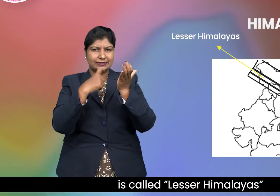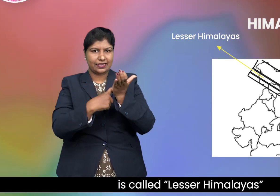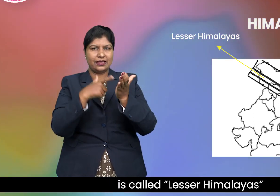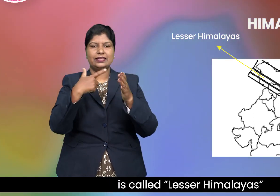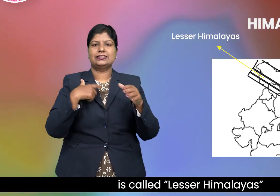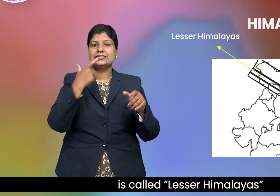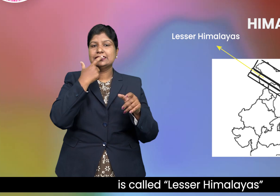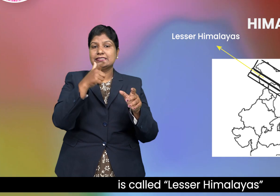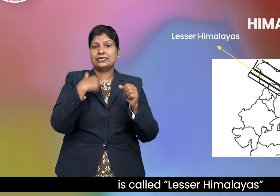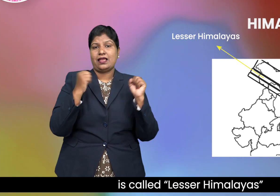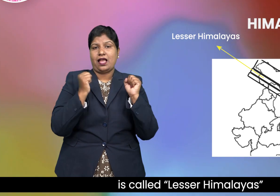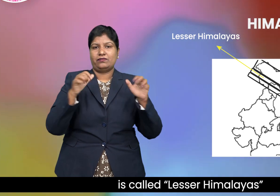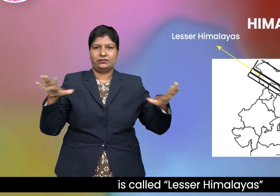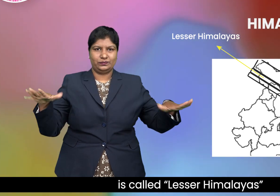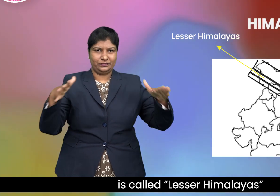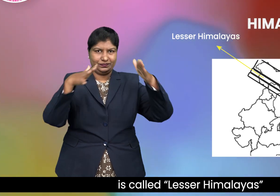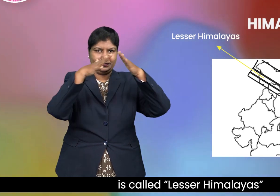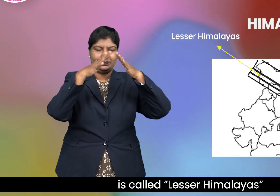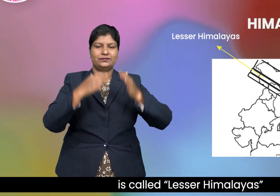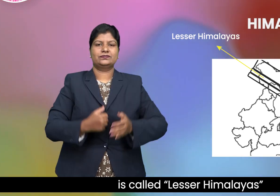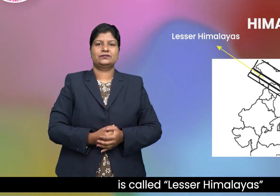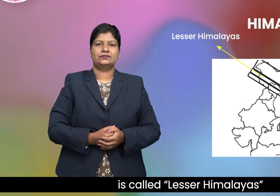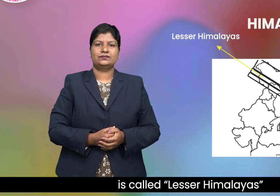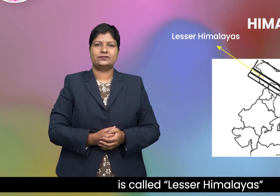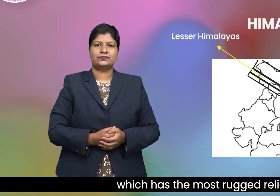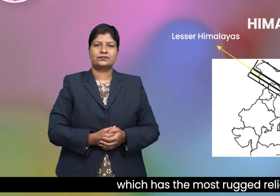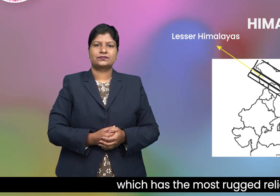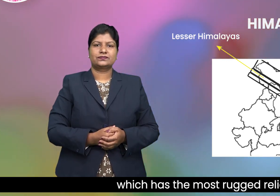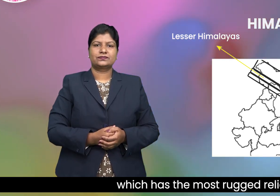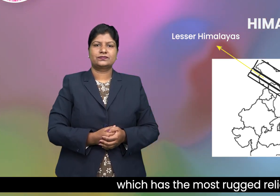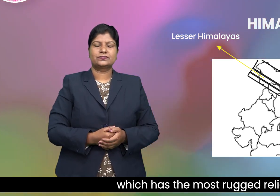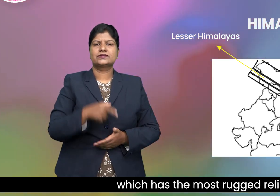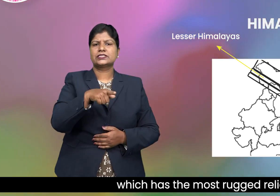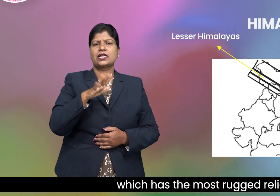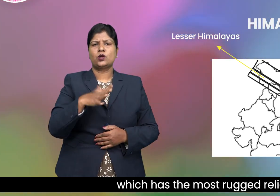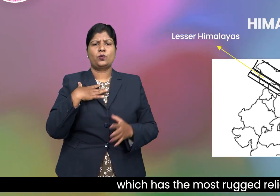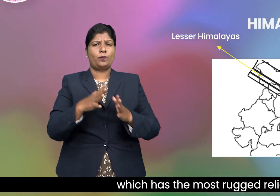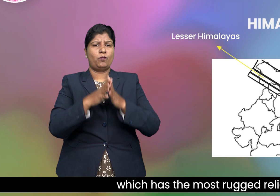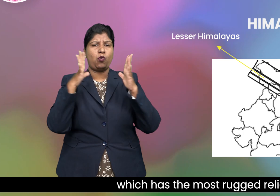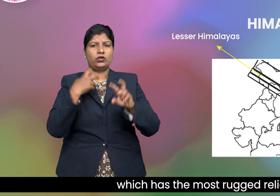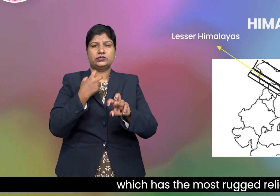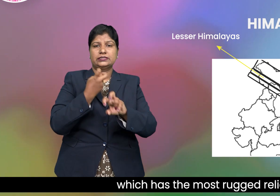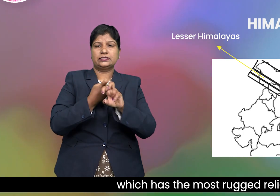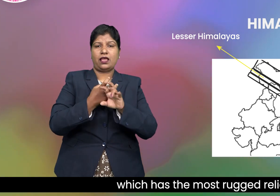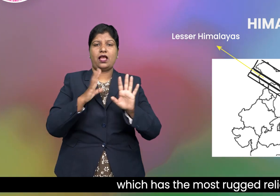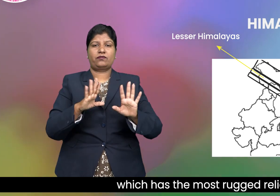which has most rugged relief